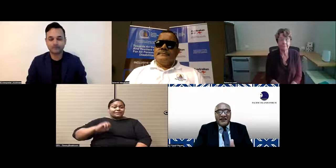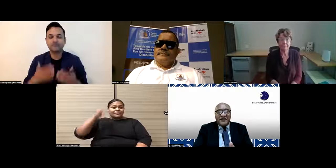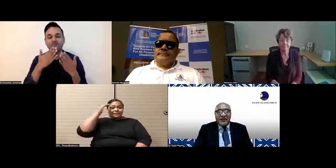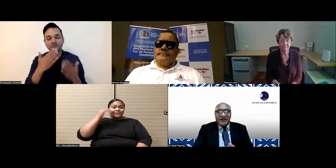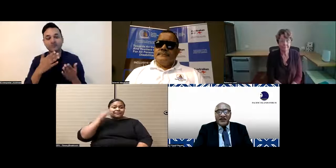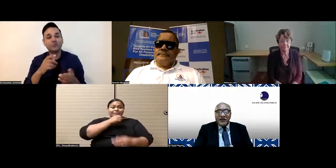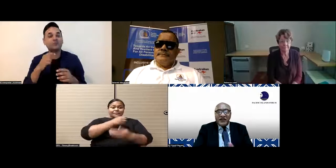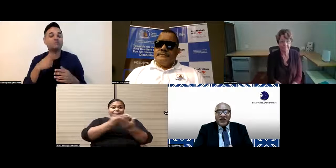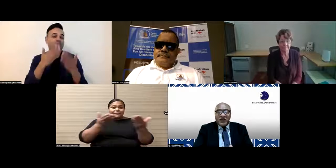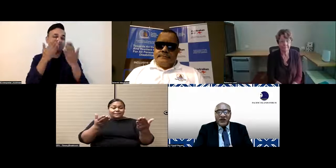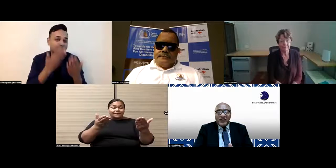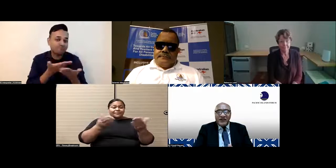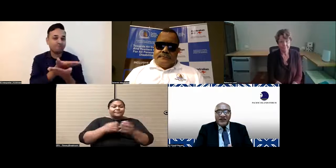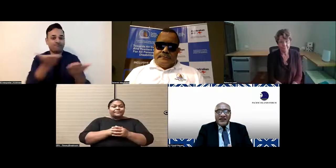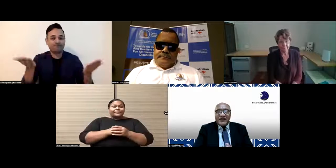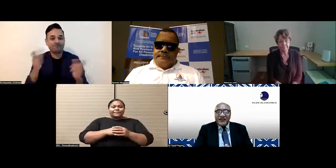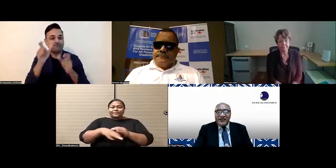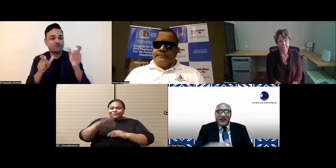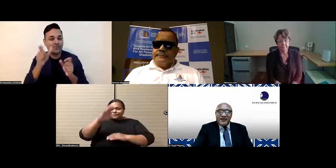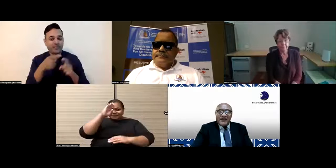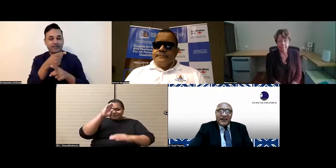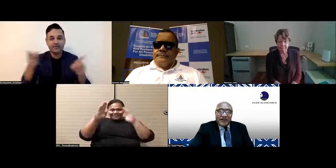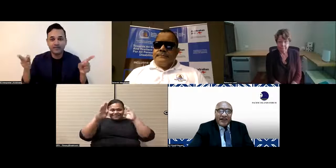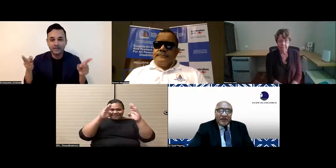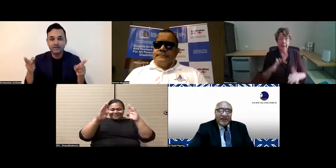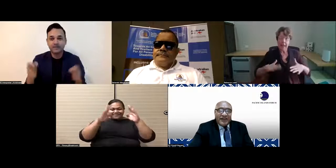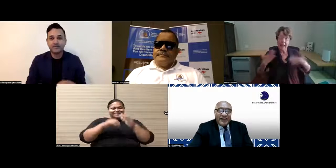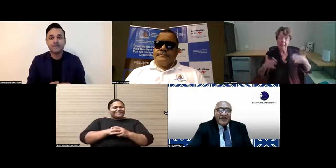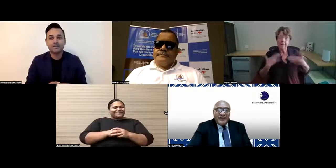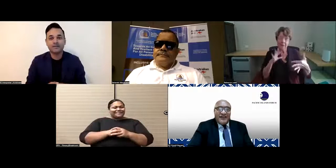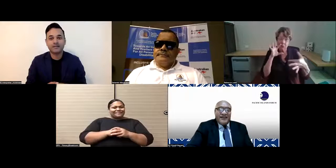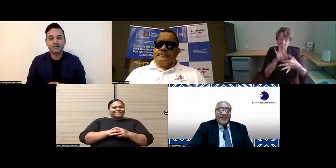is a pleasure for me to join you at the Pacific Satellite Summit